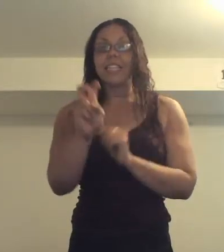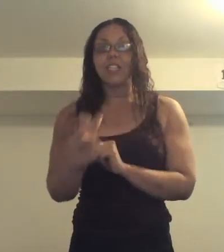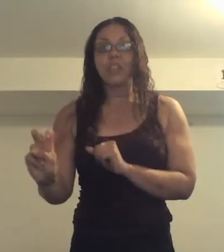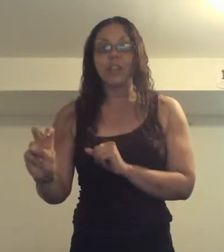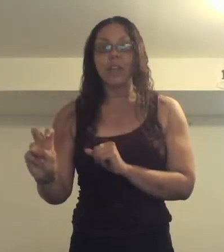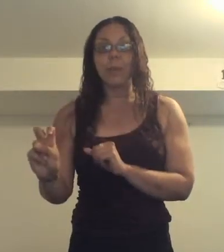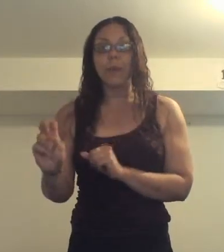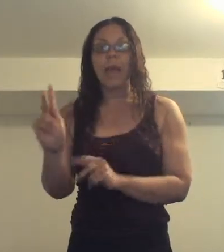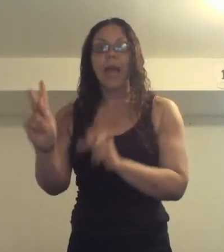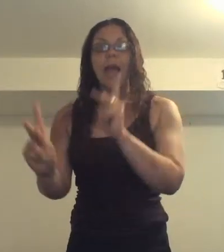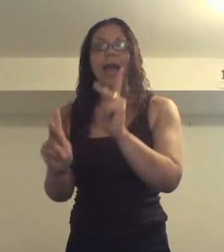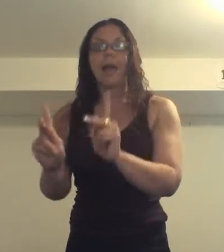going to be going and where you're coming out.